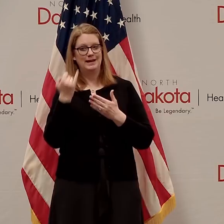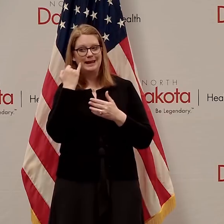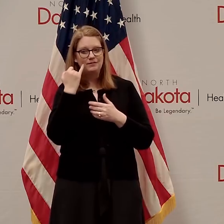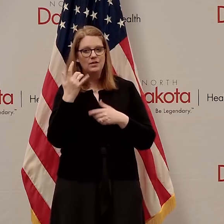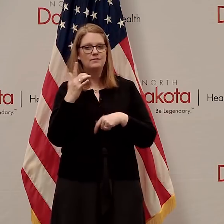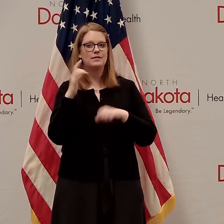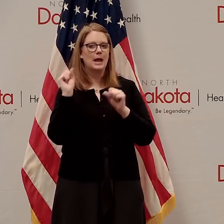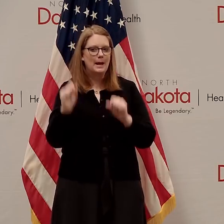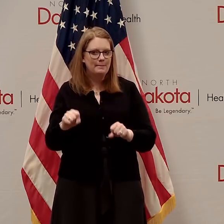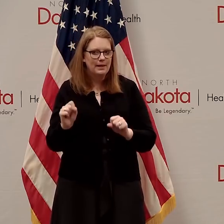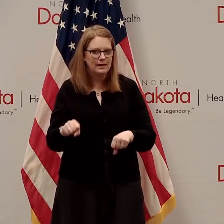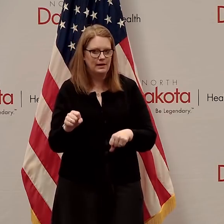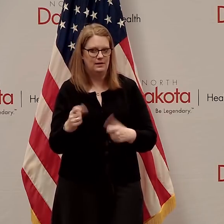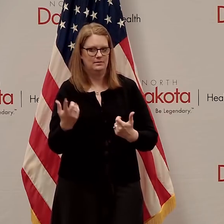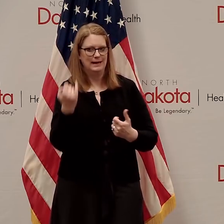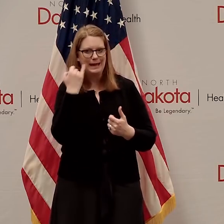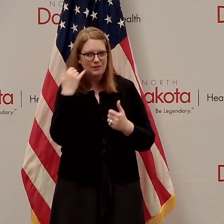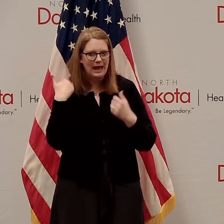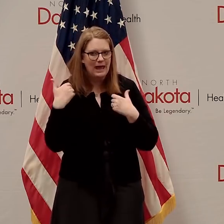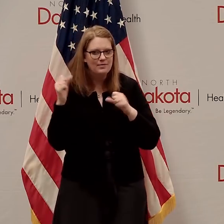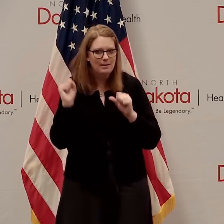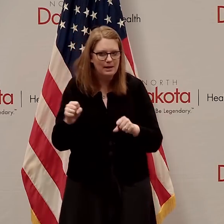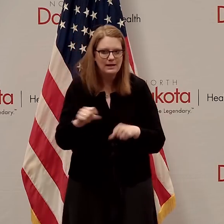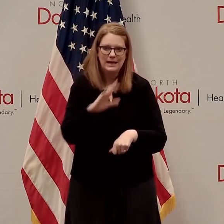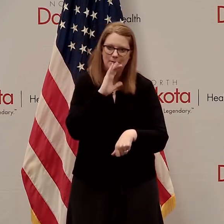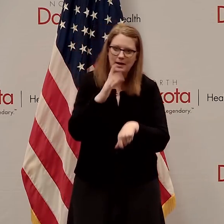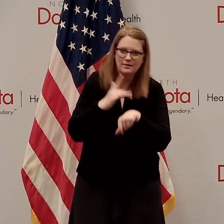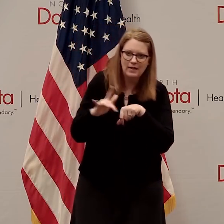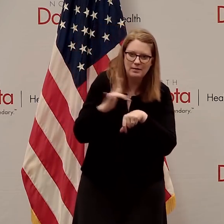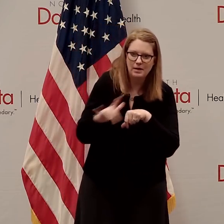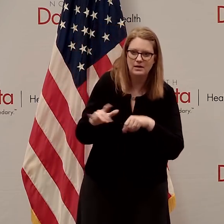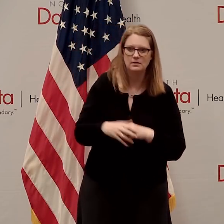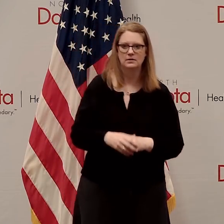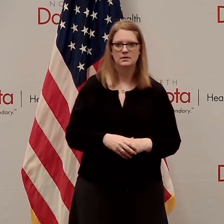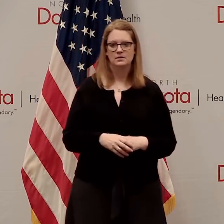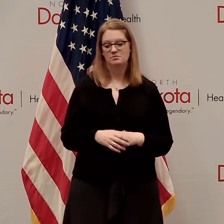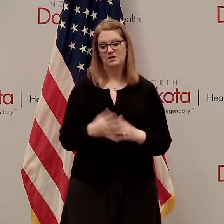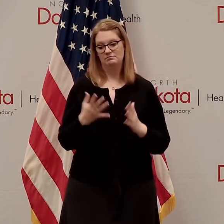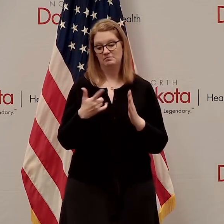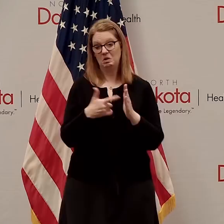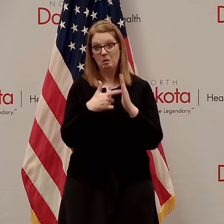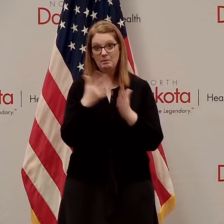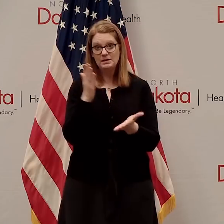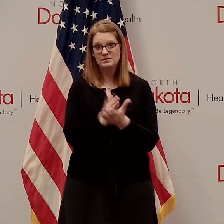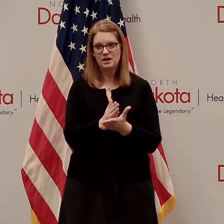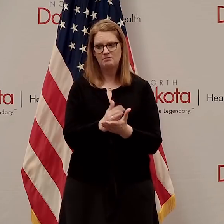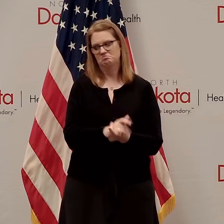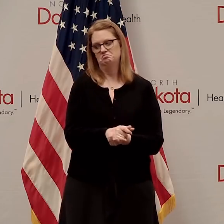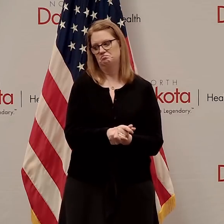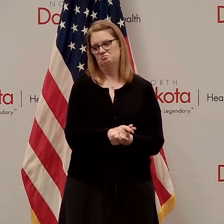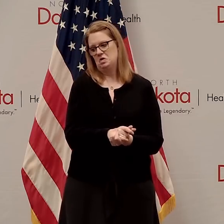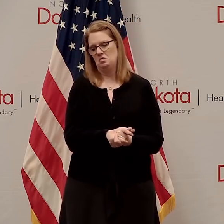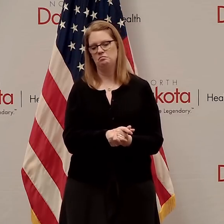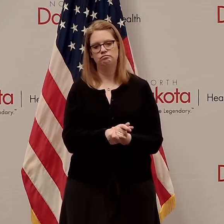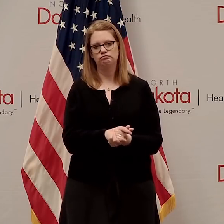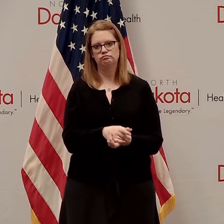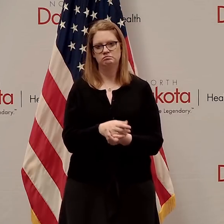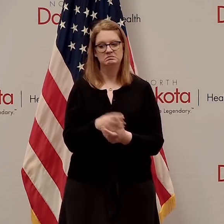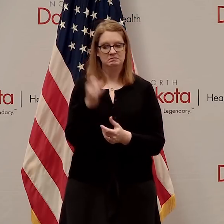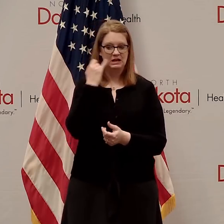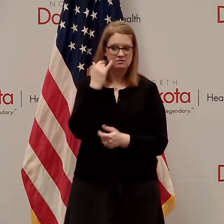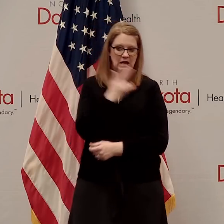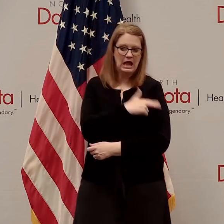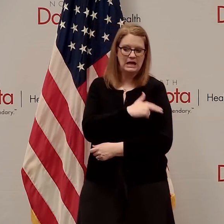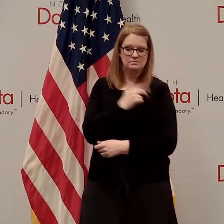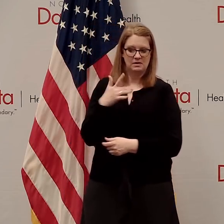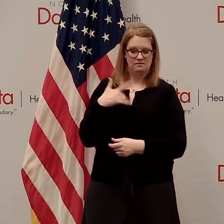capacity to do that. And that's something that there was nothing mandating it stop, so that could start again as soon as the health organization felt they were